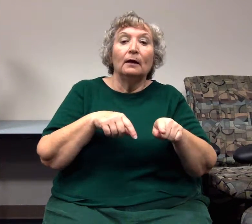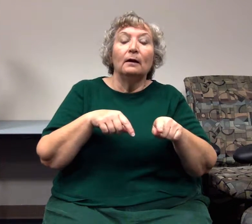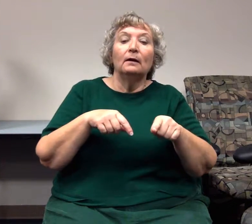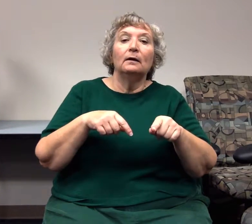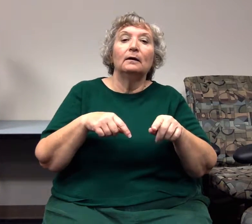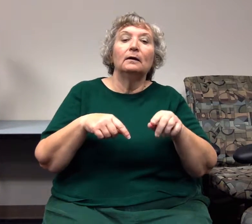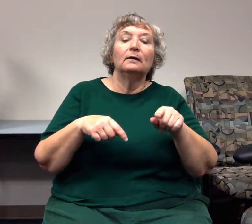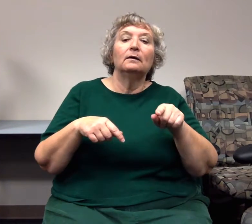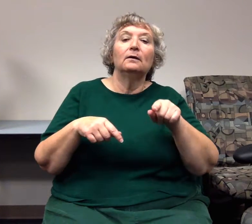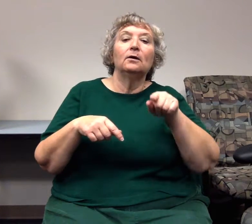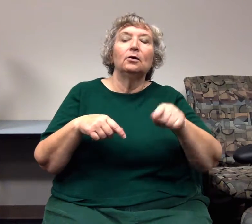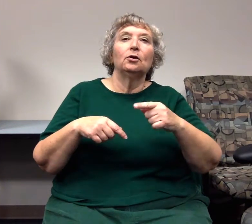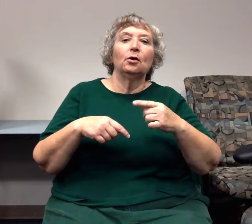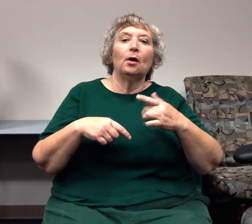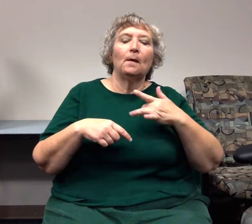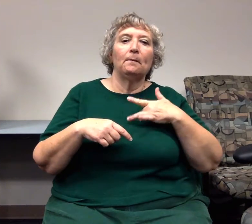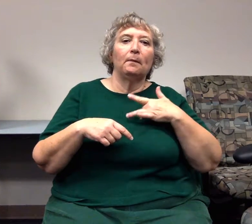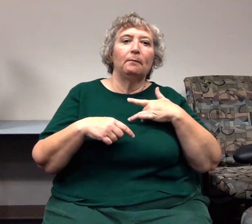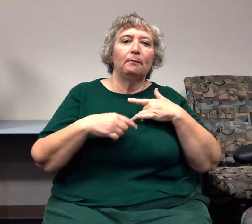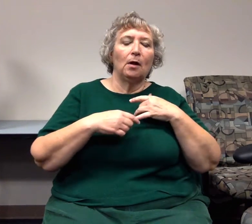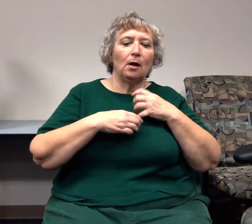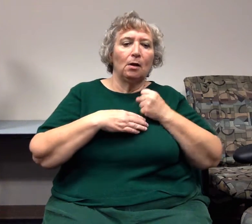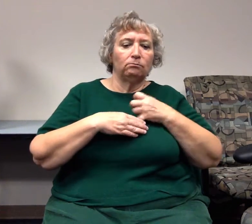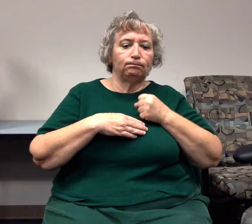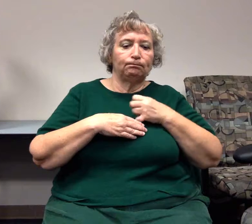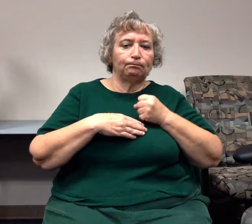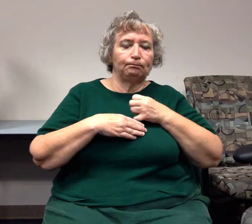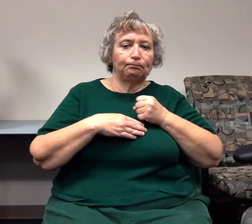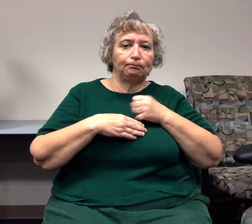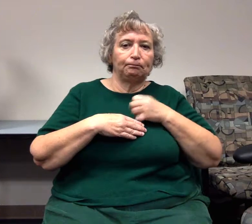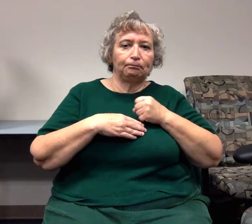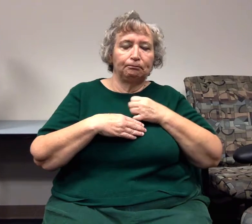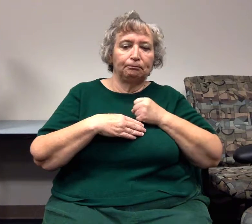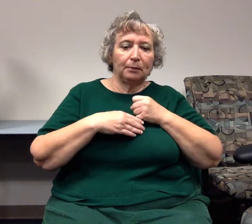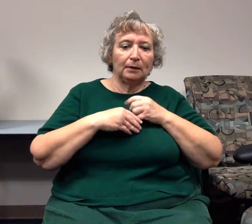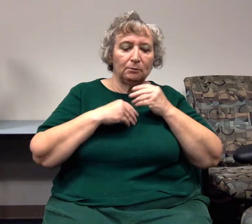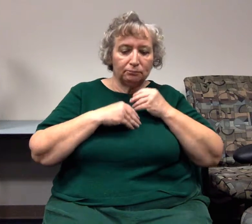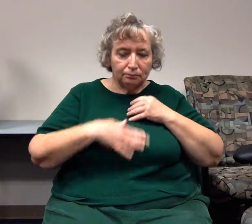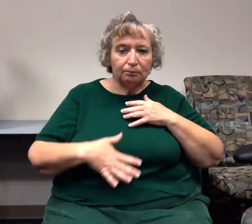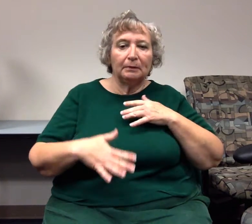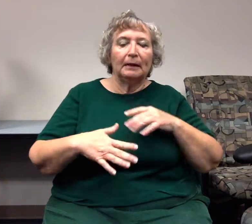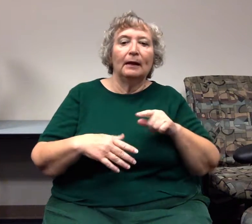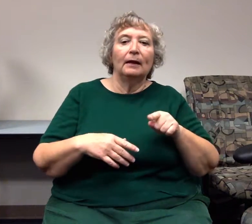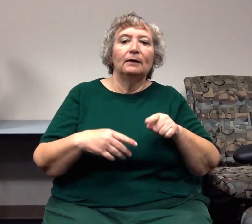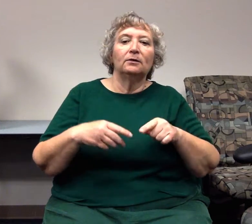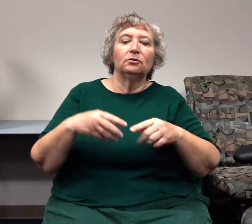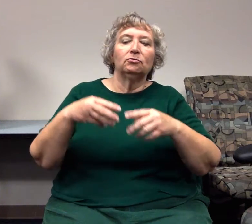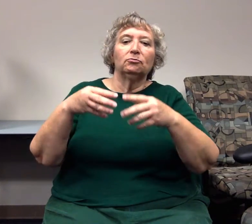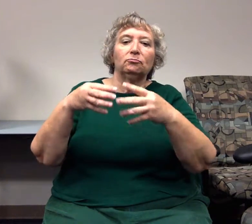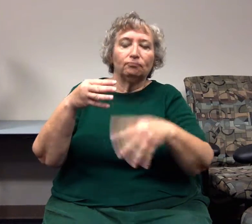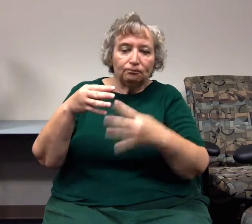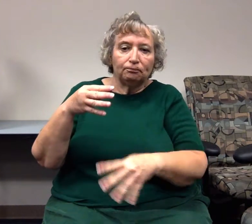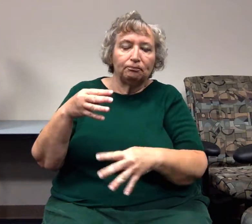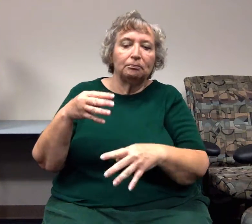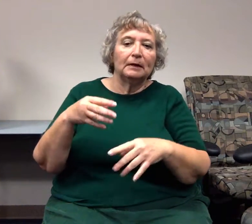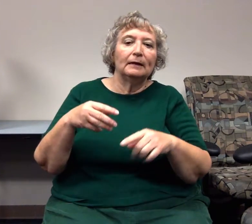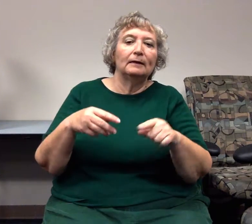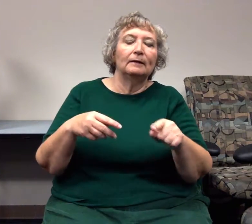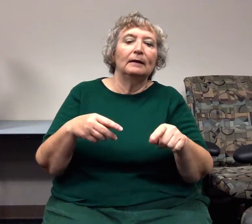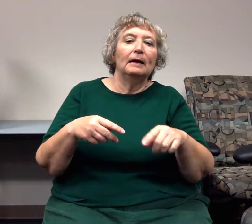were pumping a lot of blood through your heart. Well, when you're resting, as we measured when you were just sitting, and we